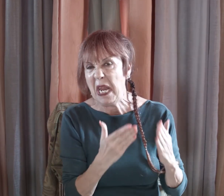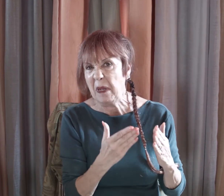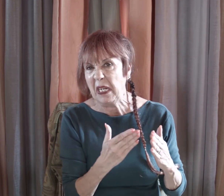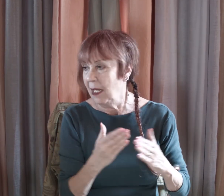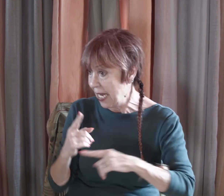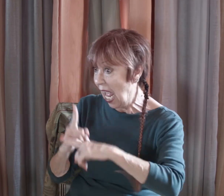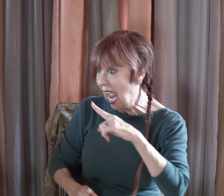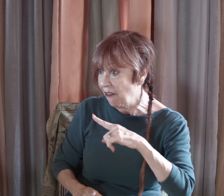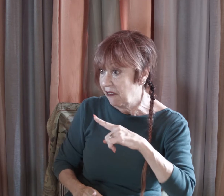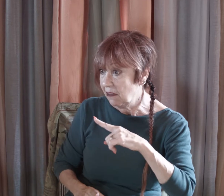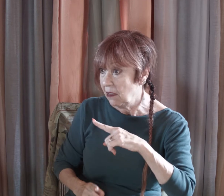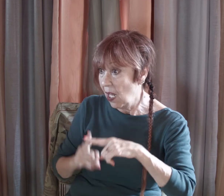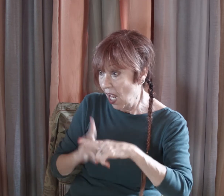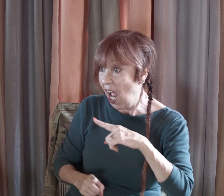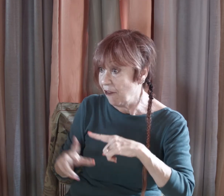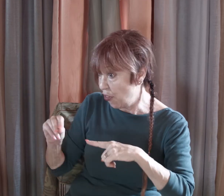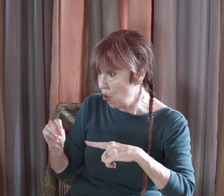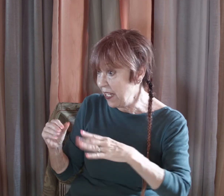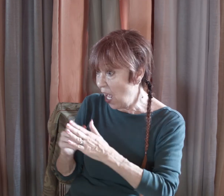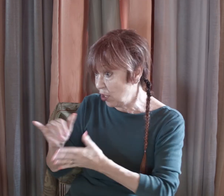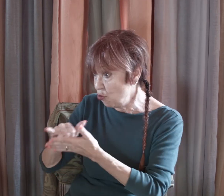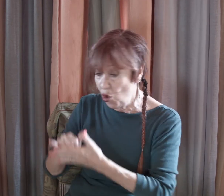maybe. Yeah, just half. Maybe really. 17. Yes.